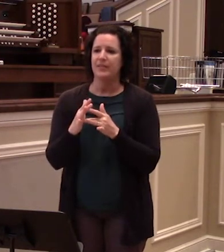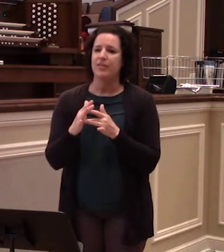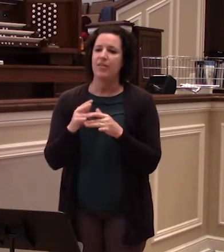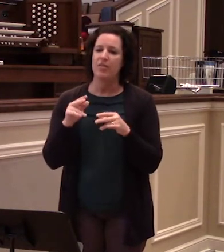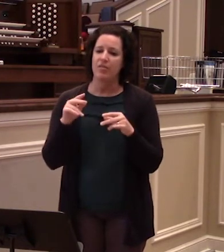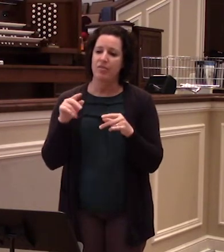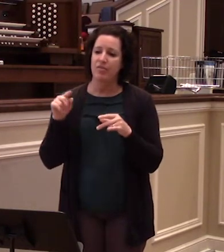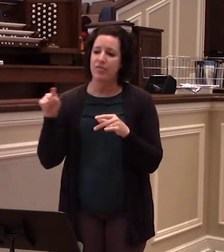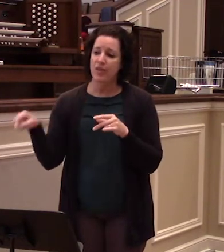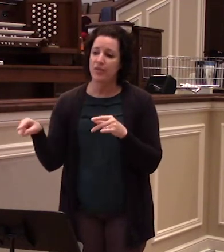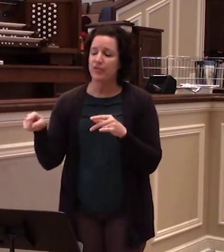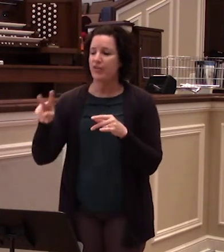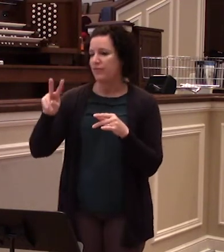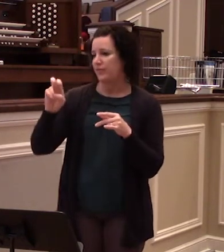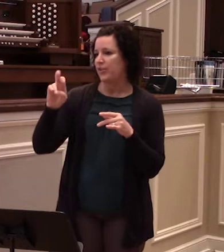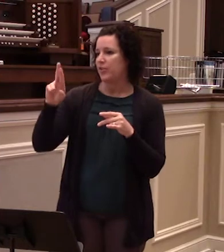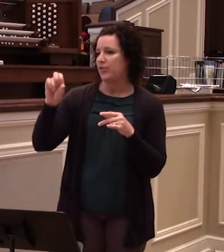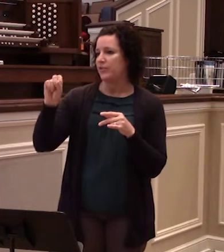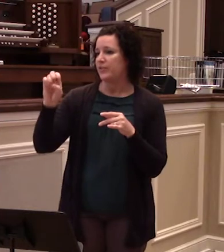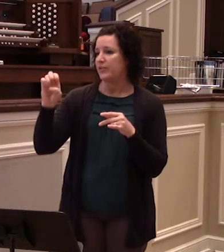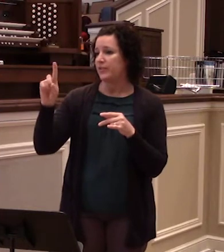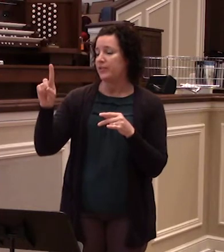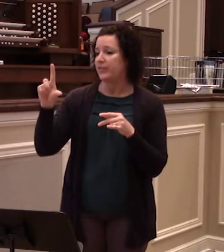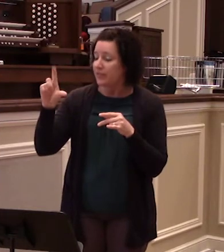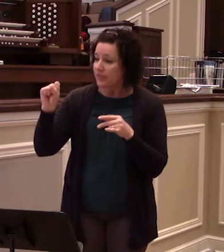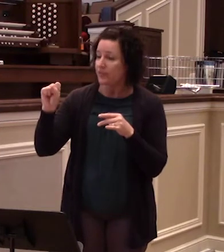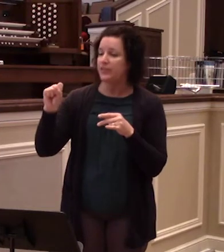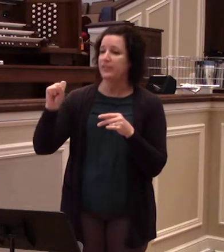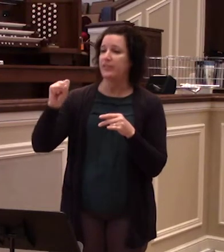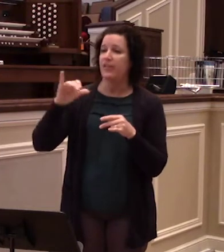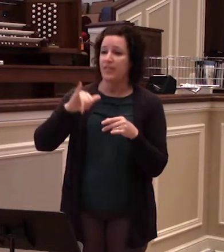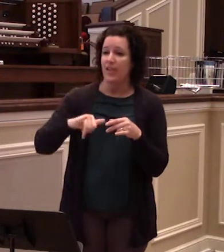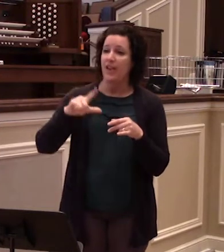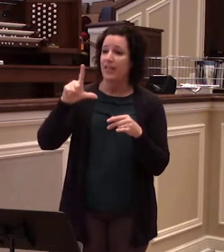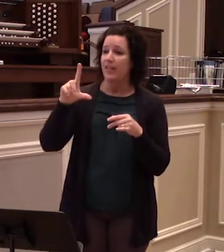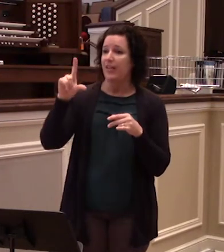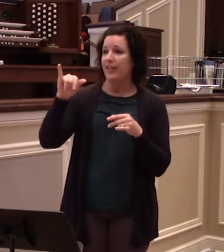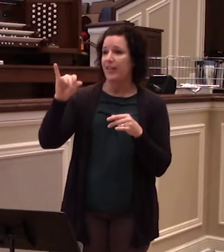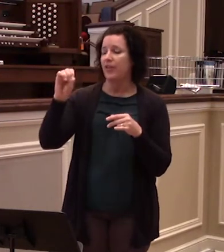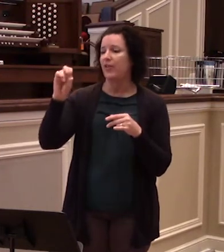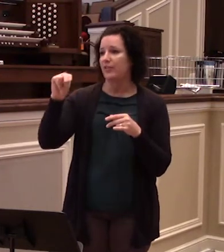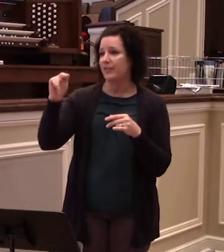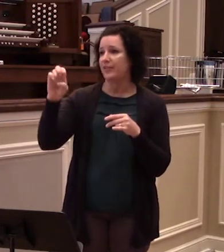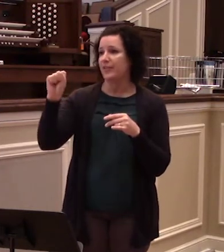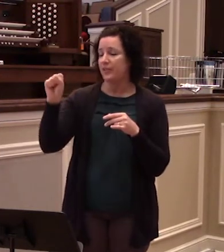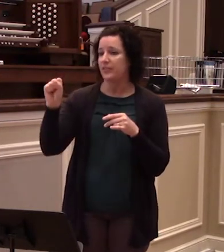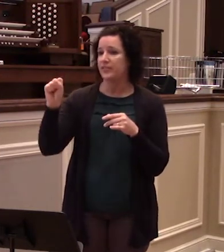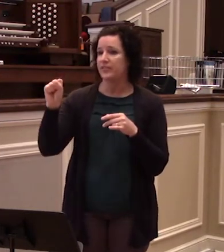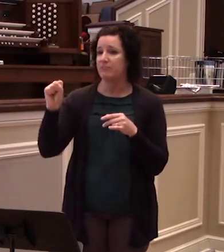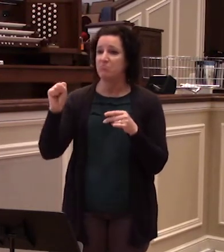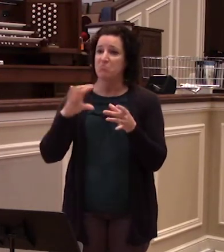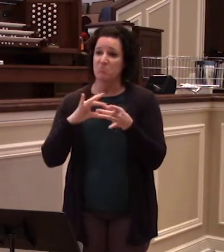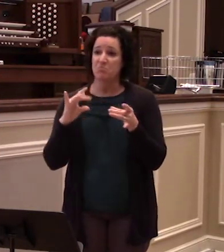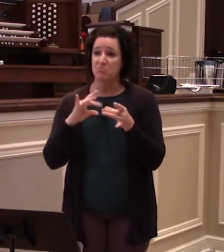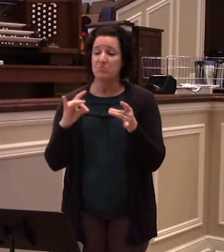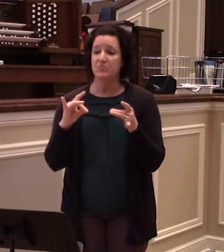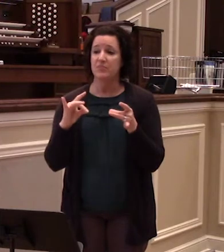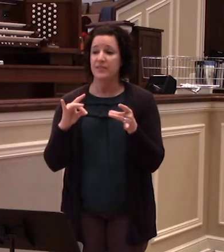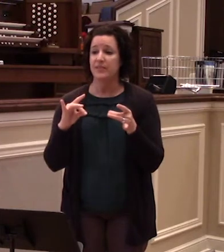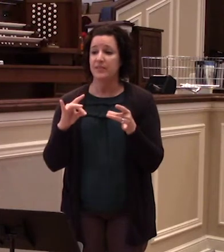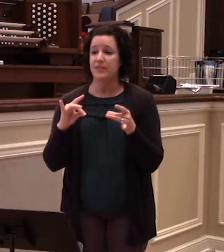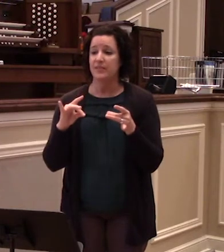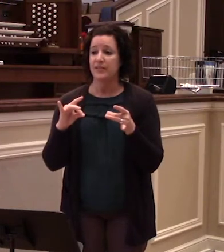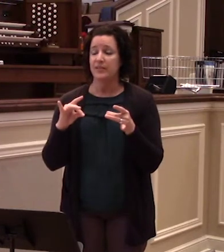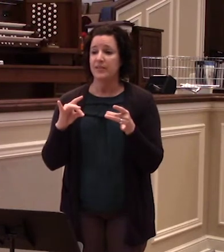that Linus quotes give us, although we're familiar with it, we need to recognize every Christmas the strangeness of